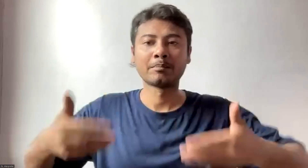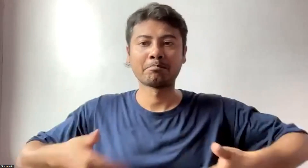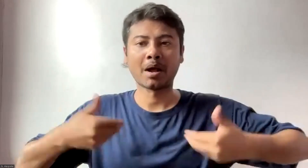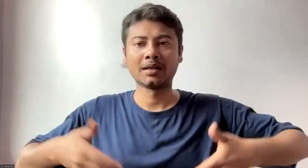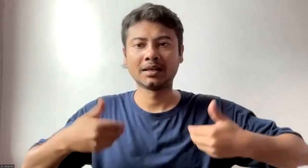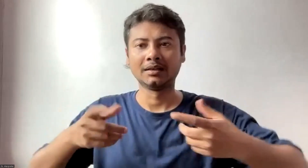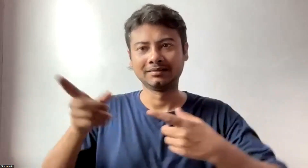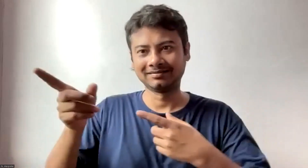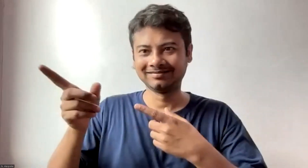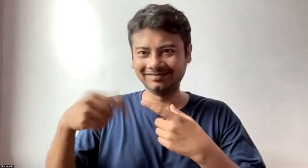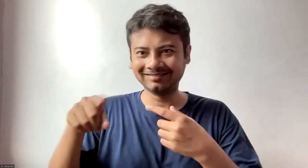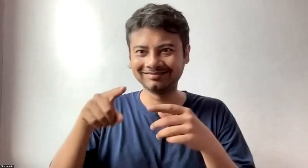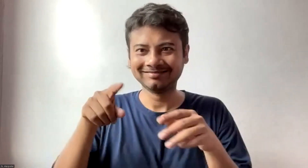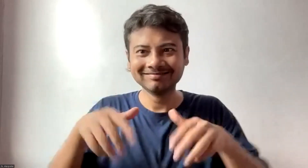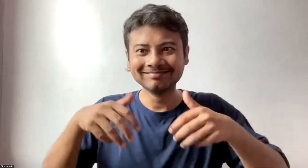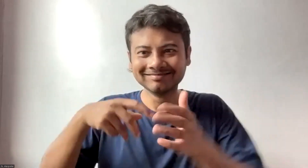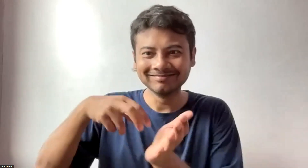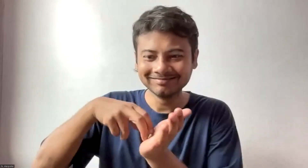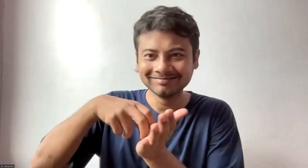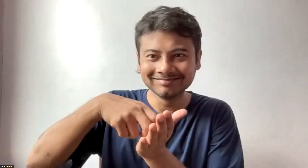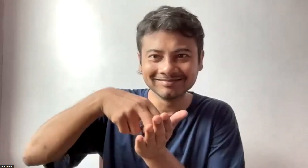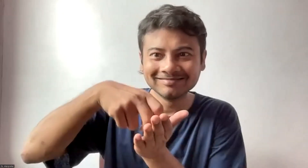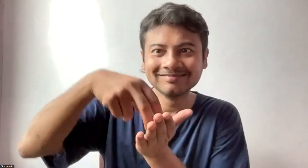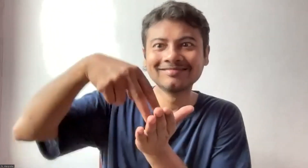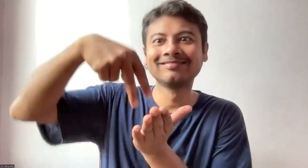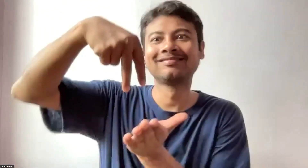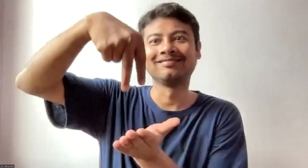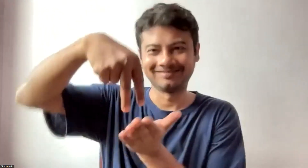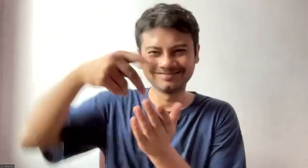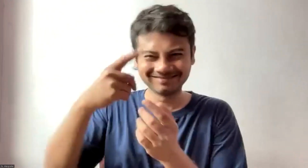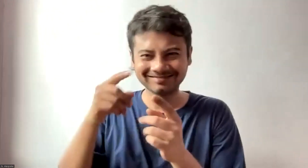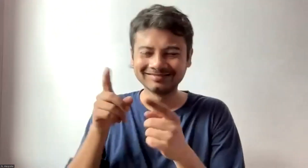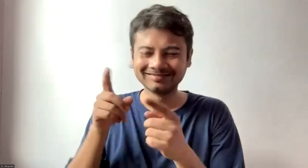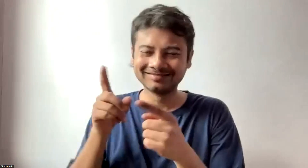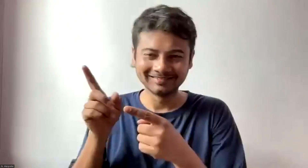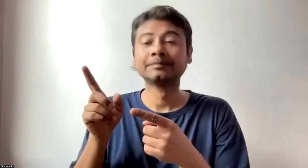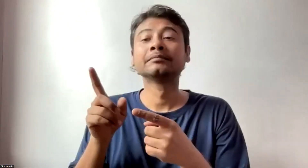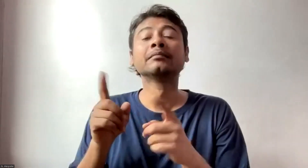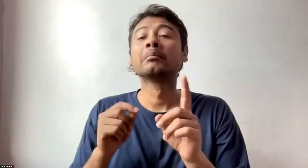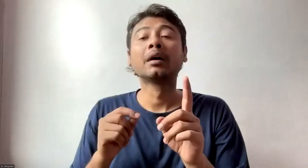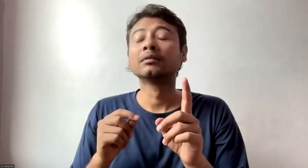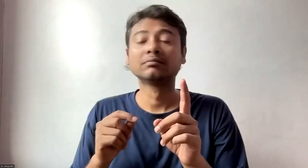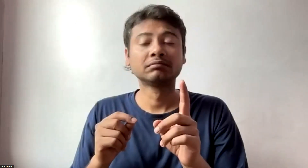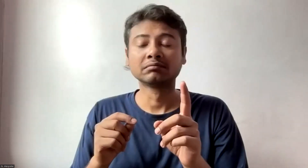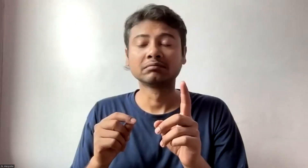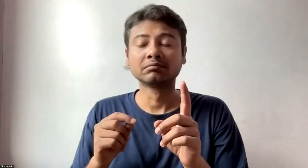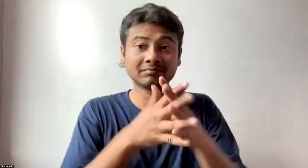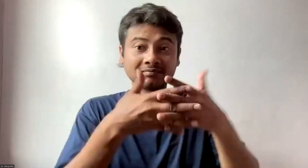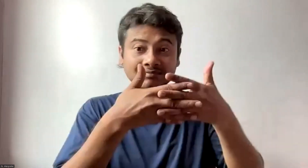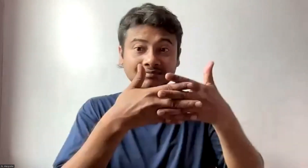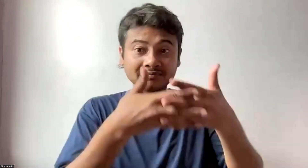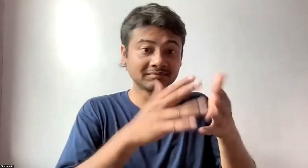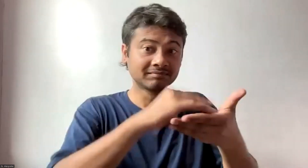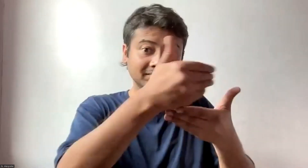our forefathers. Krishna simultaneously created everybody, whether it is birds,